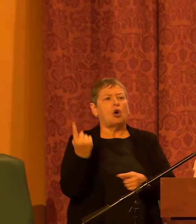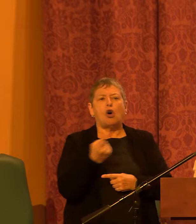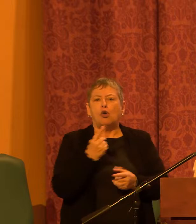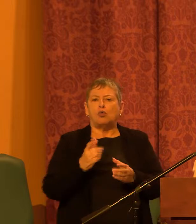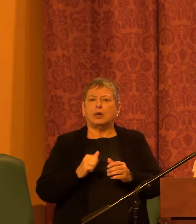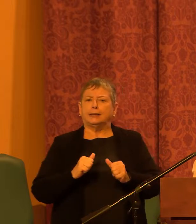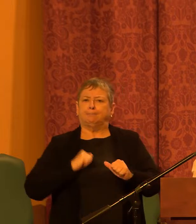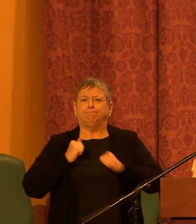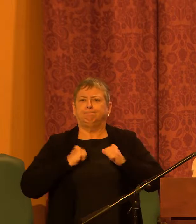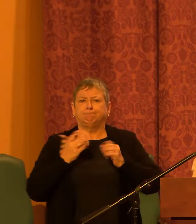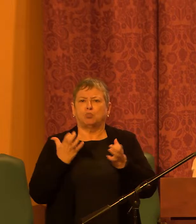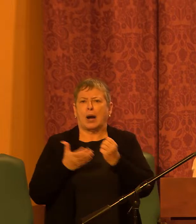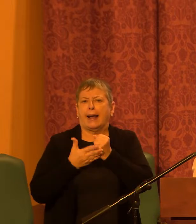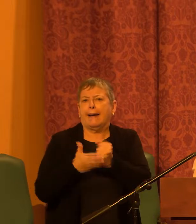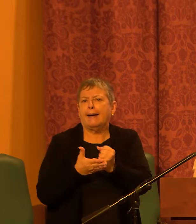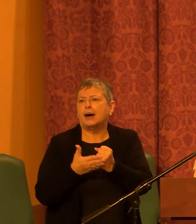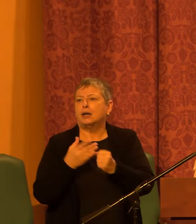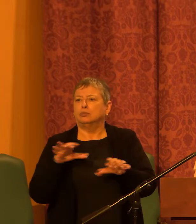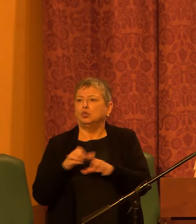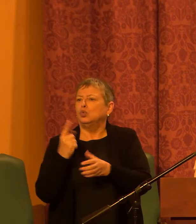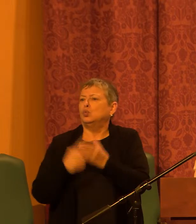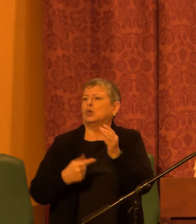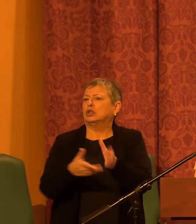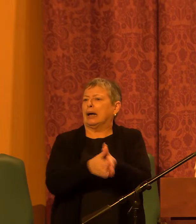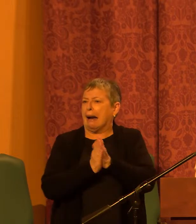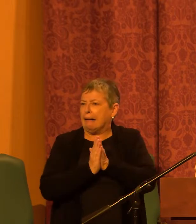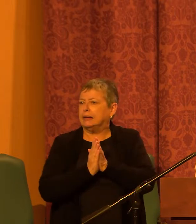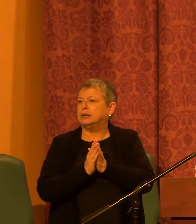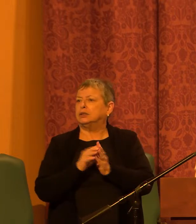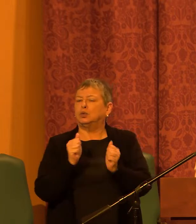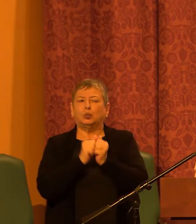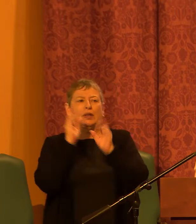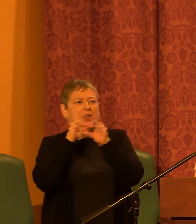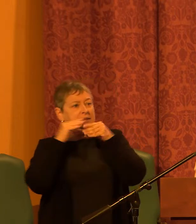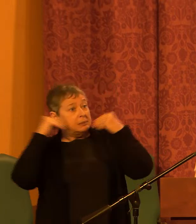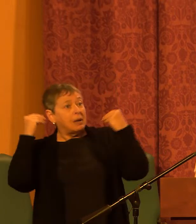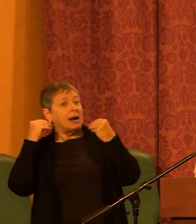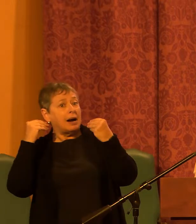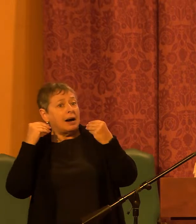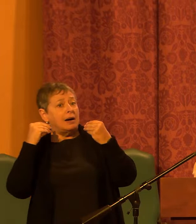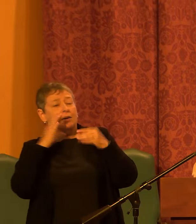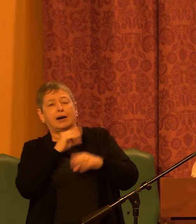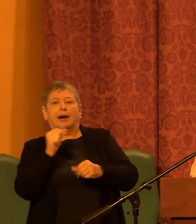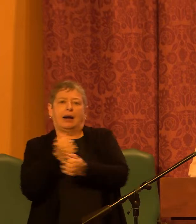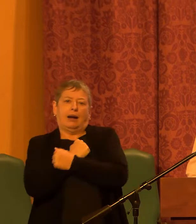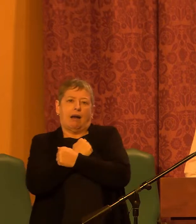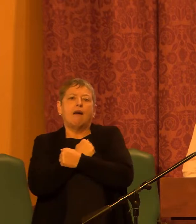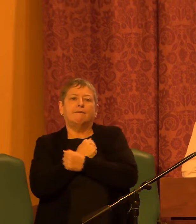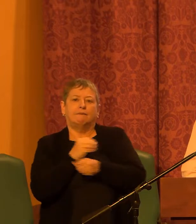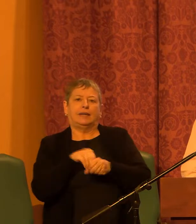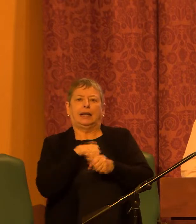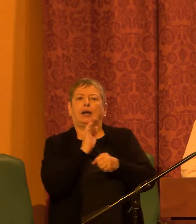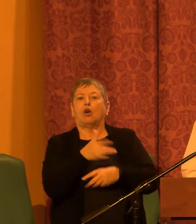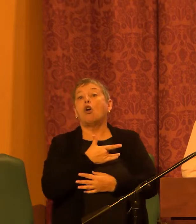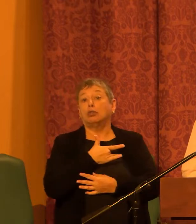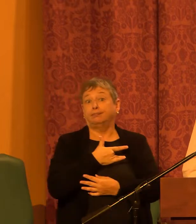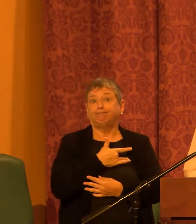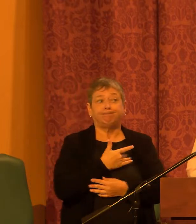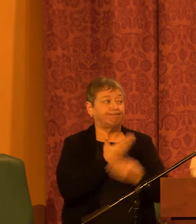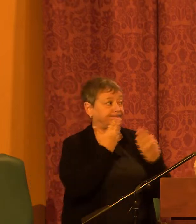to assist and do whatever she is asked to do with a smile on her face and love in her heart.